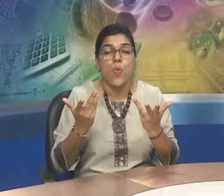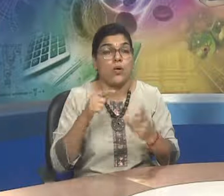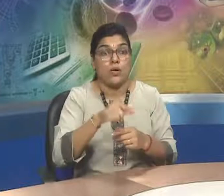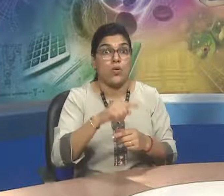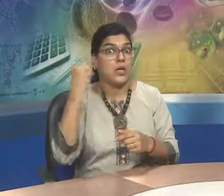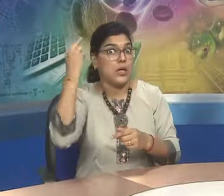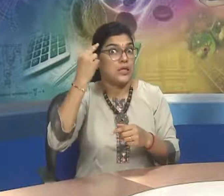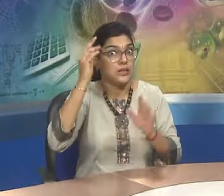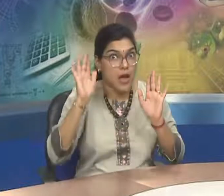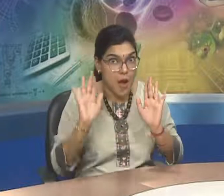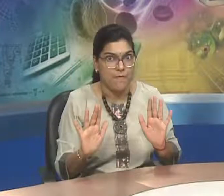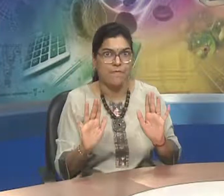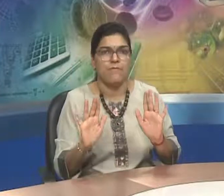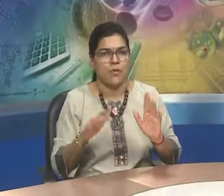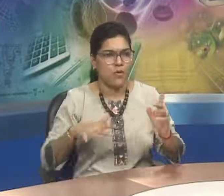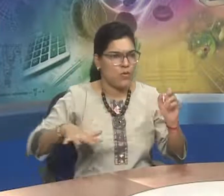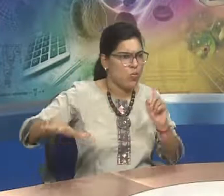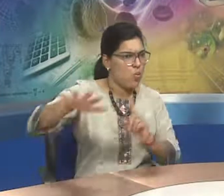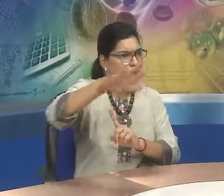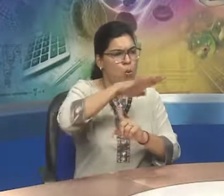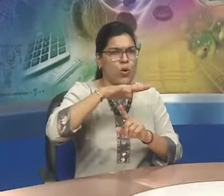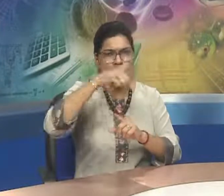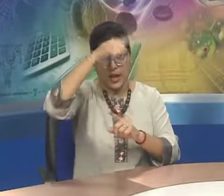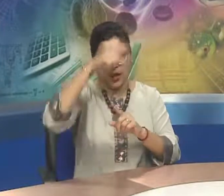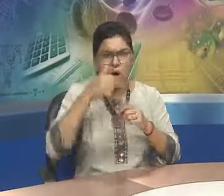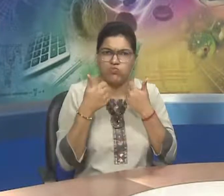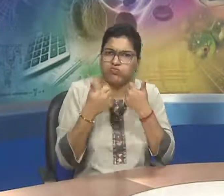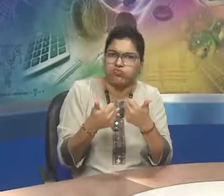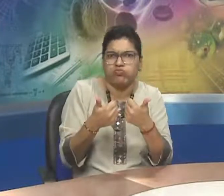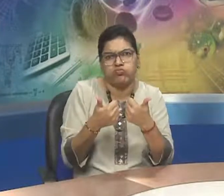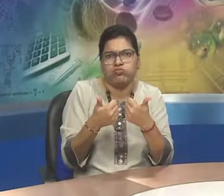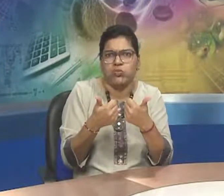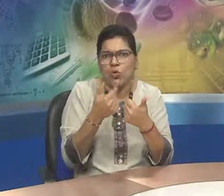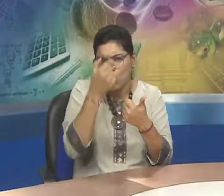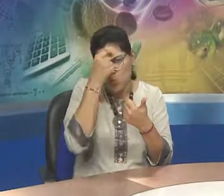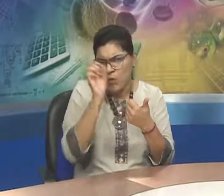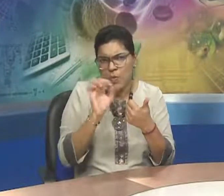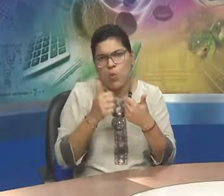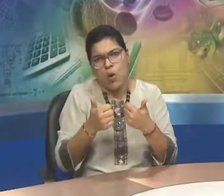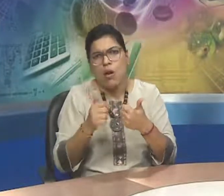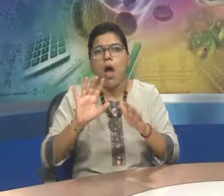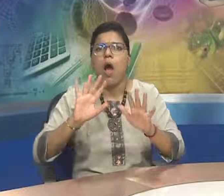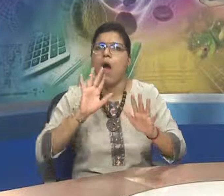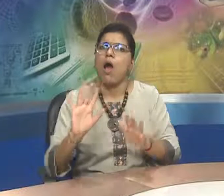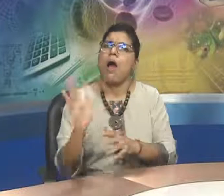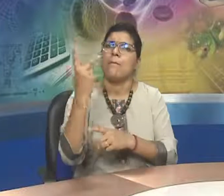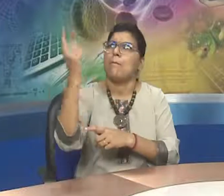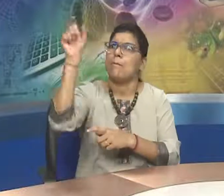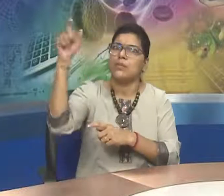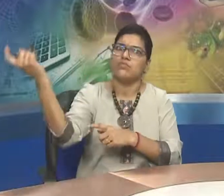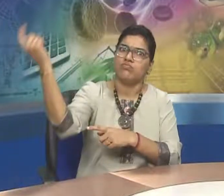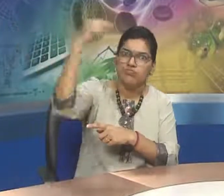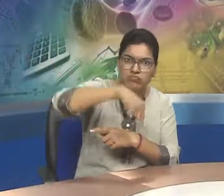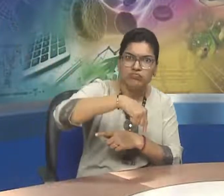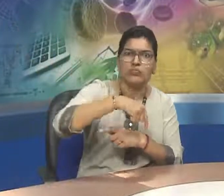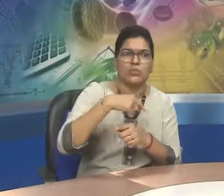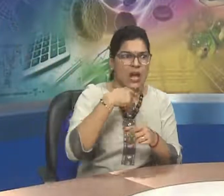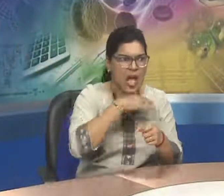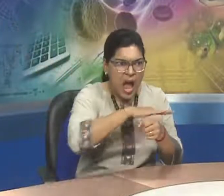So these rights are all not absolute, and some reasonable restrictions can be imposed because of